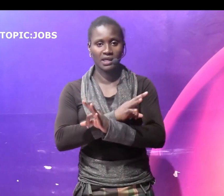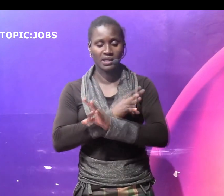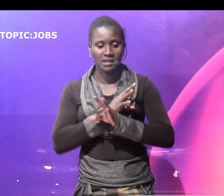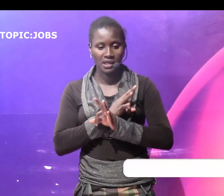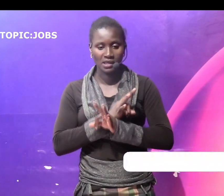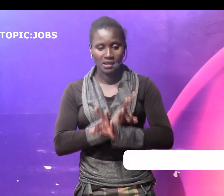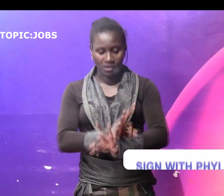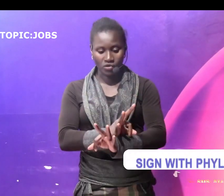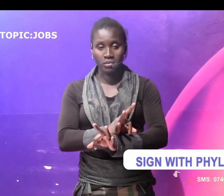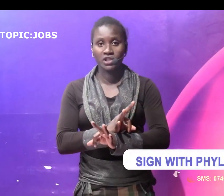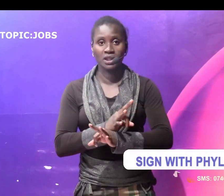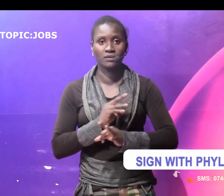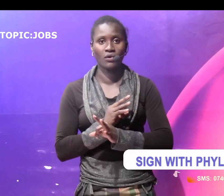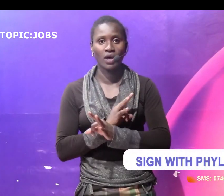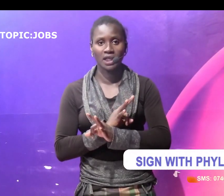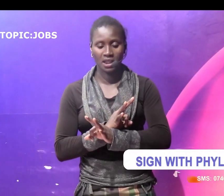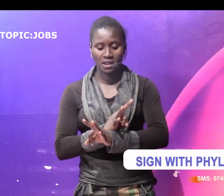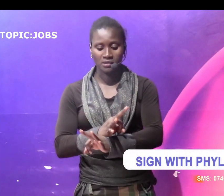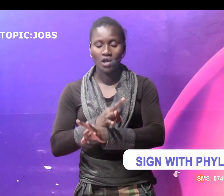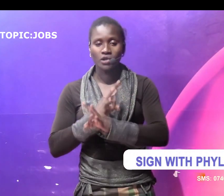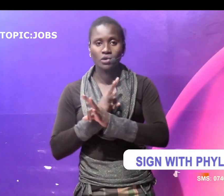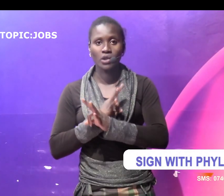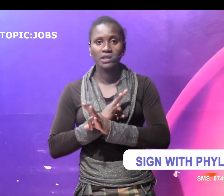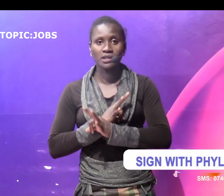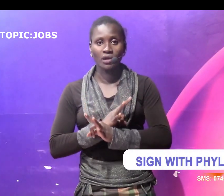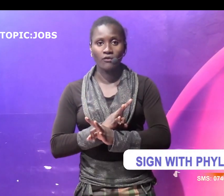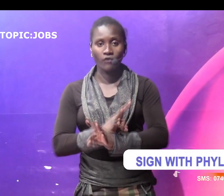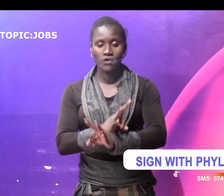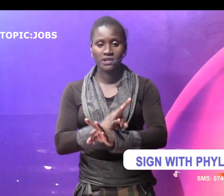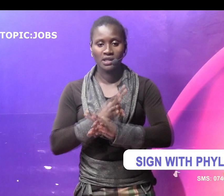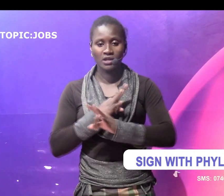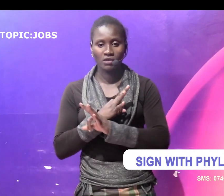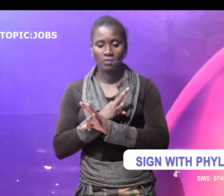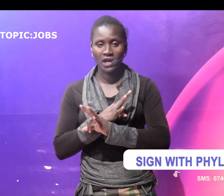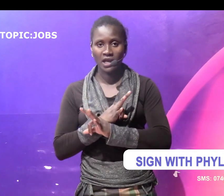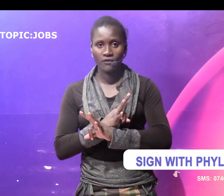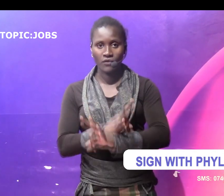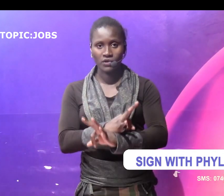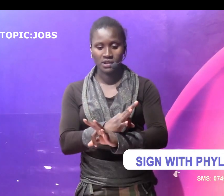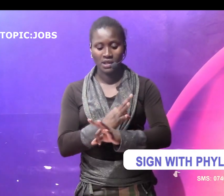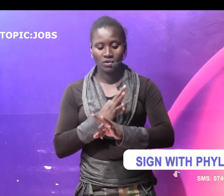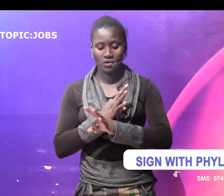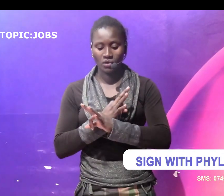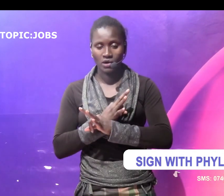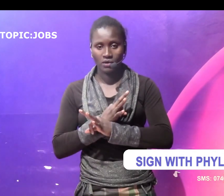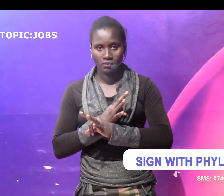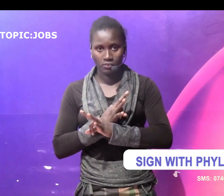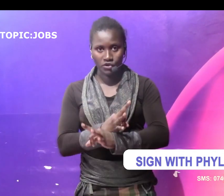then you push it forward like this. So this is force. You're applying force or pushing